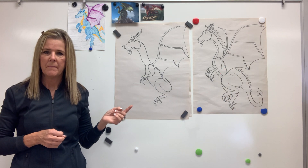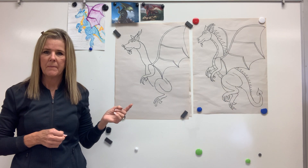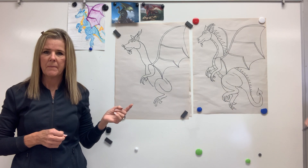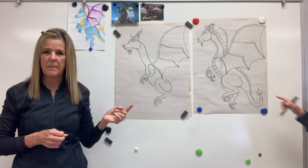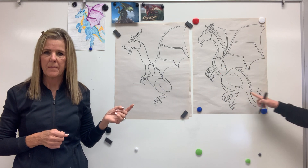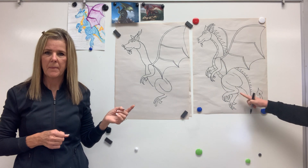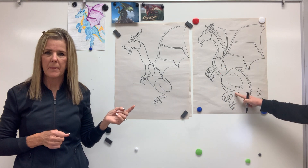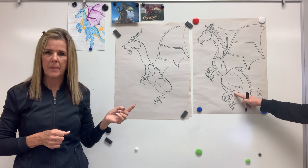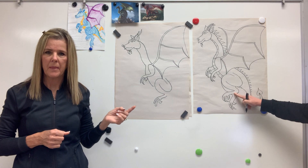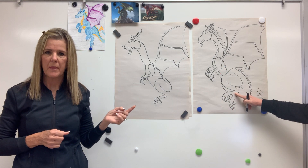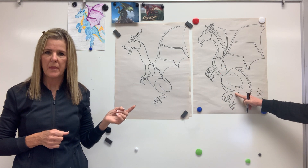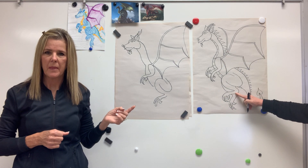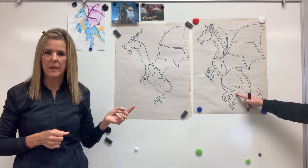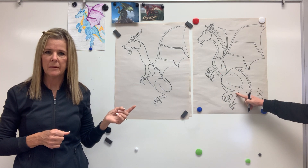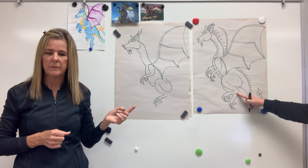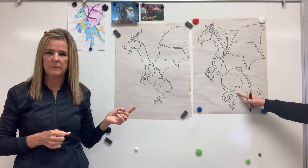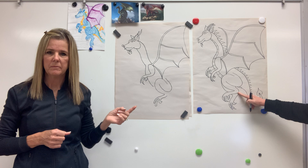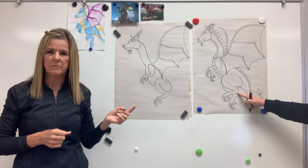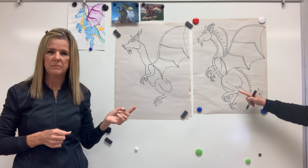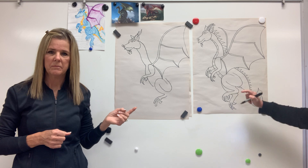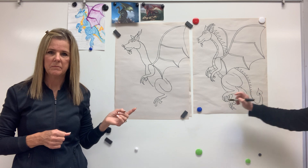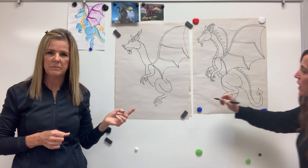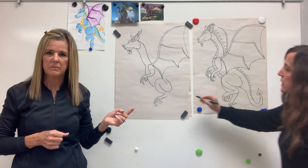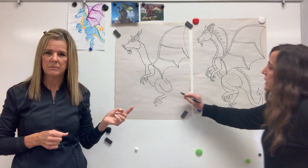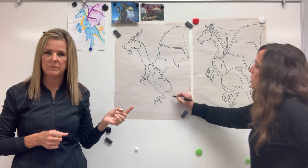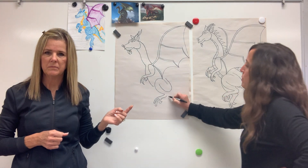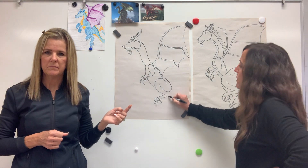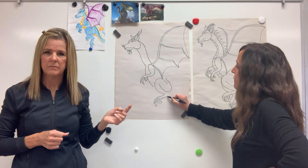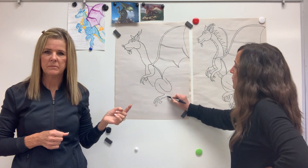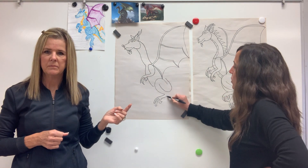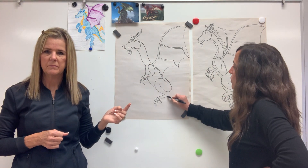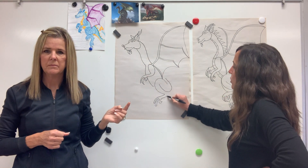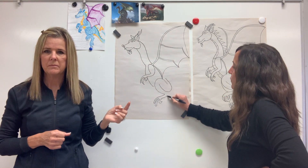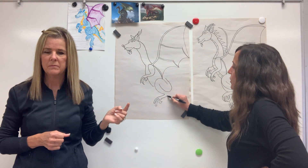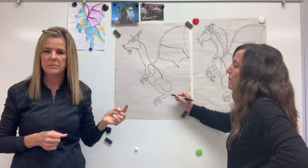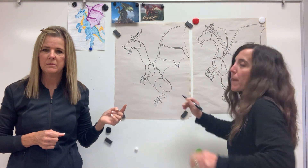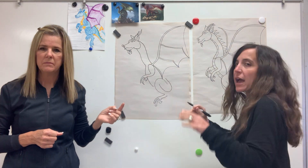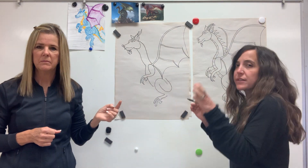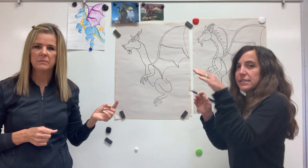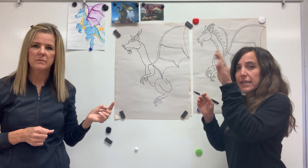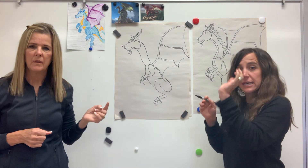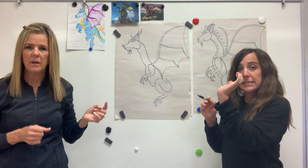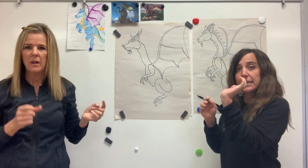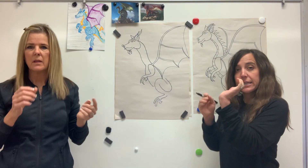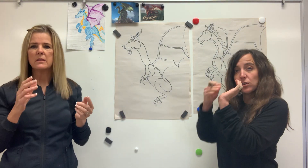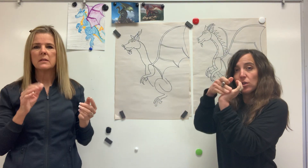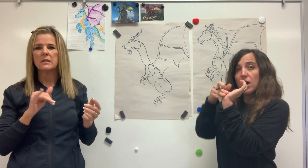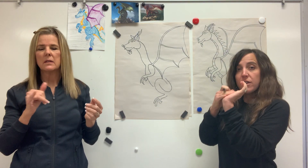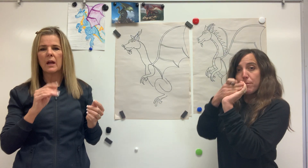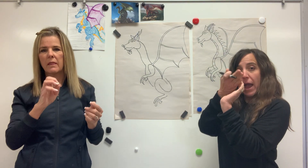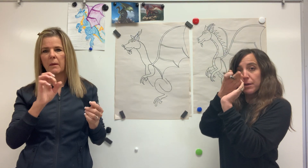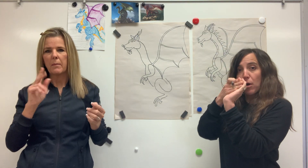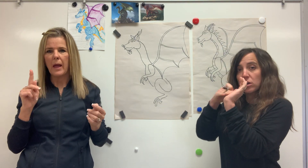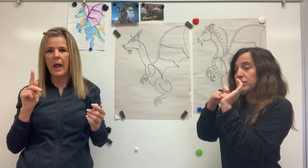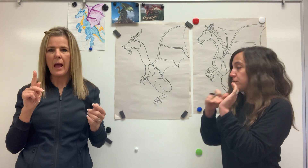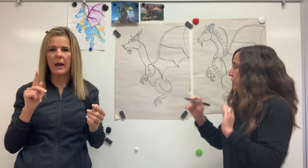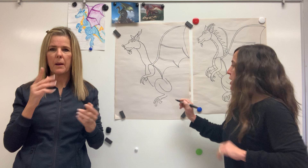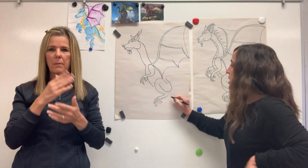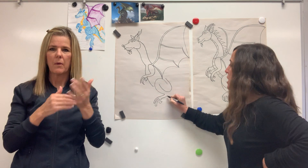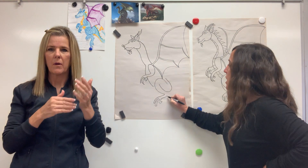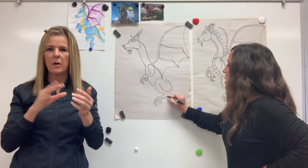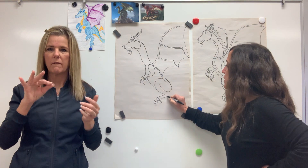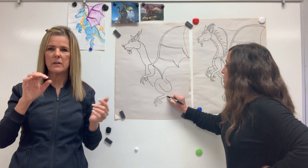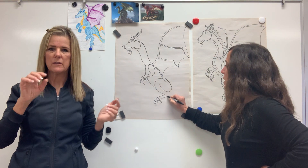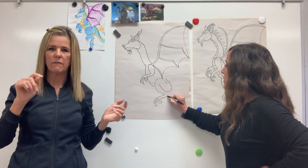Stop wherever it stops. And then it's gonna kind of curve a little bit further for the back, this is like his heel, the back part of his